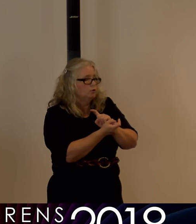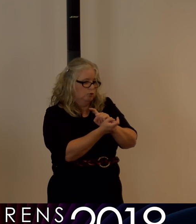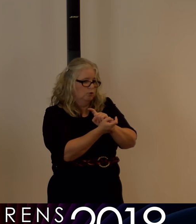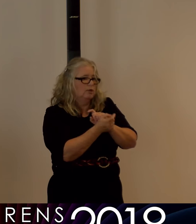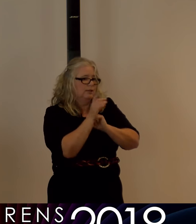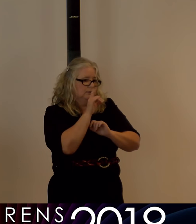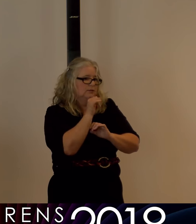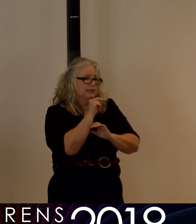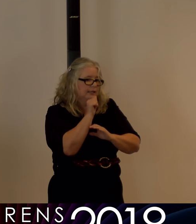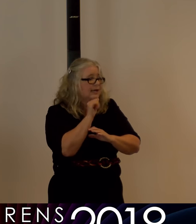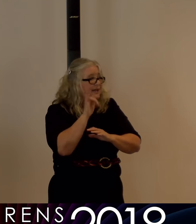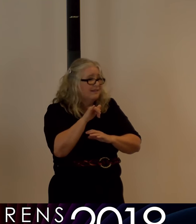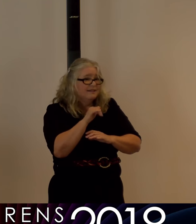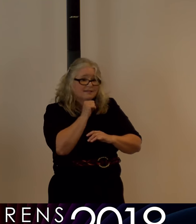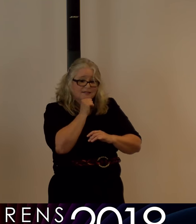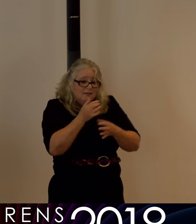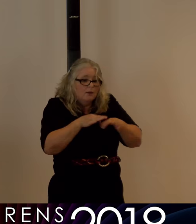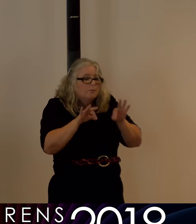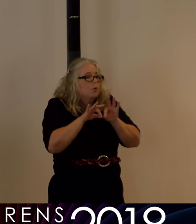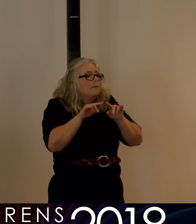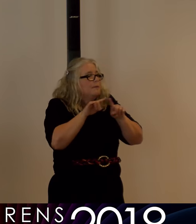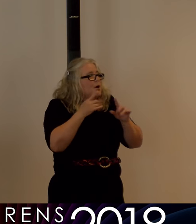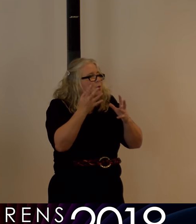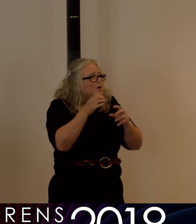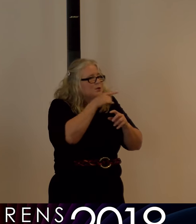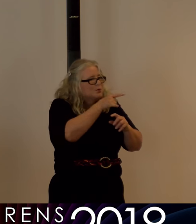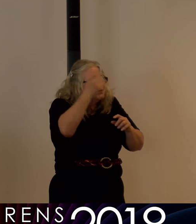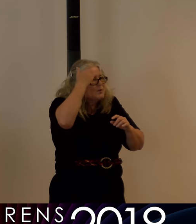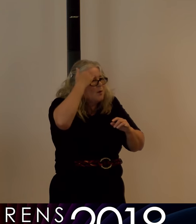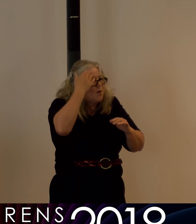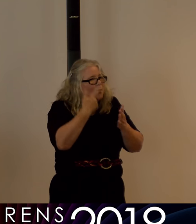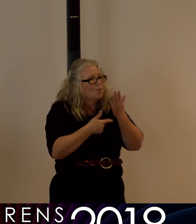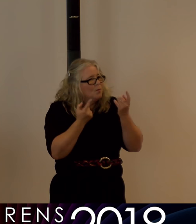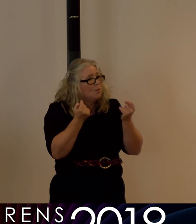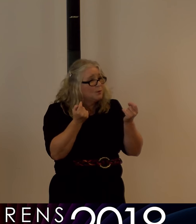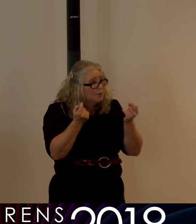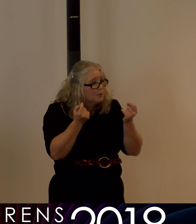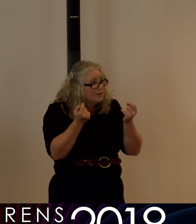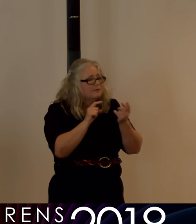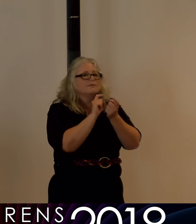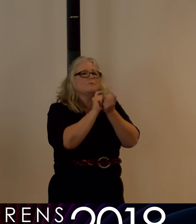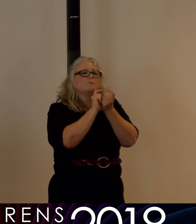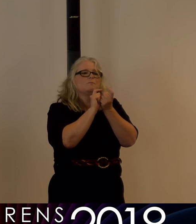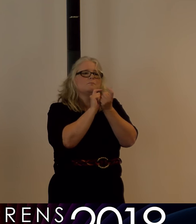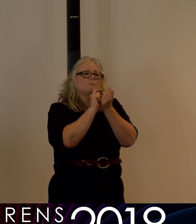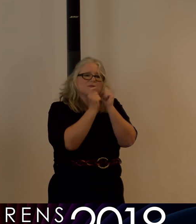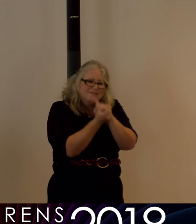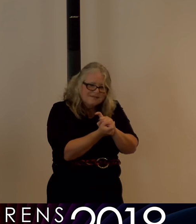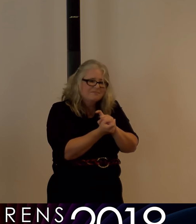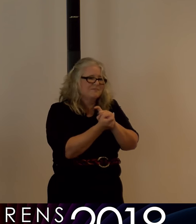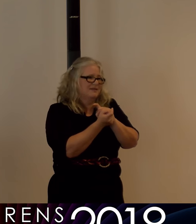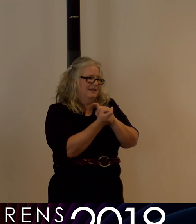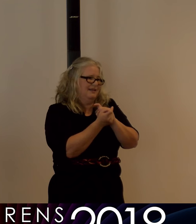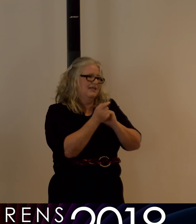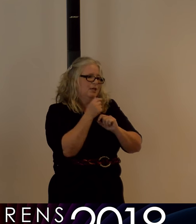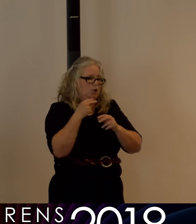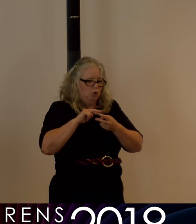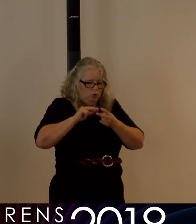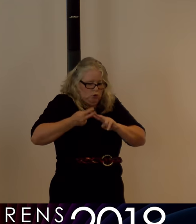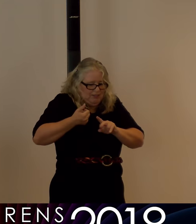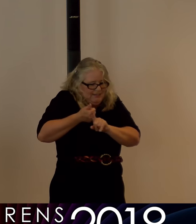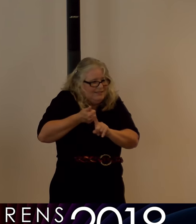important, except I want you to realize that what we're doing is manipulating the genes so that we can understand